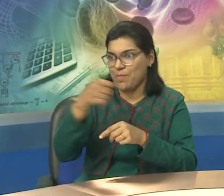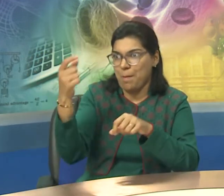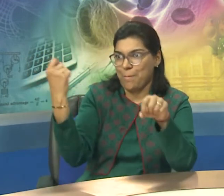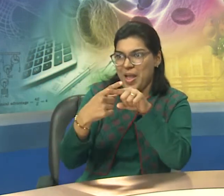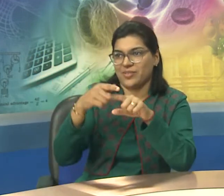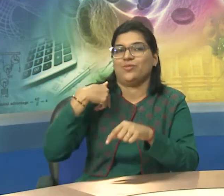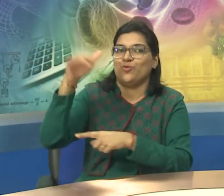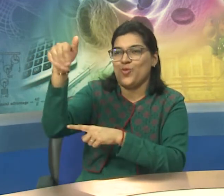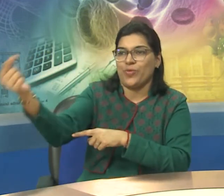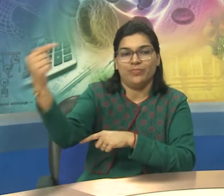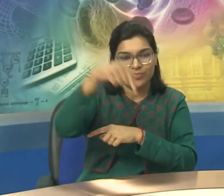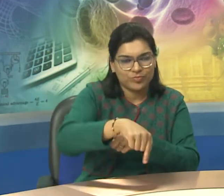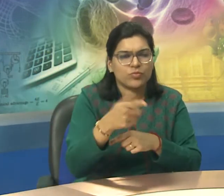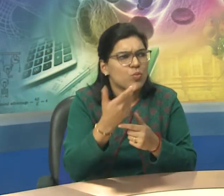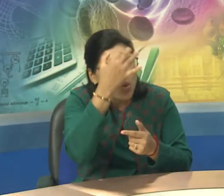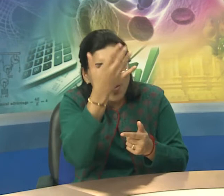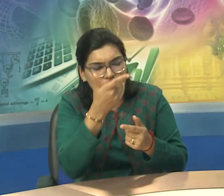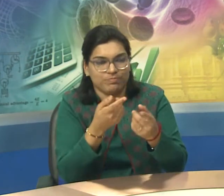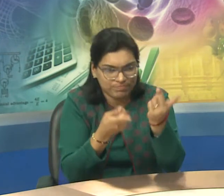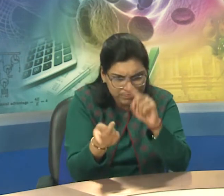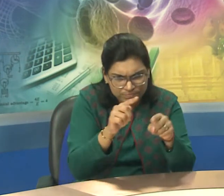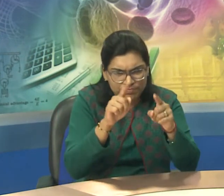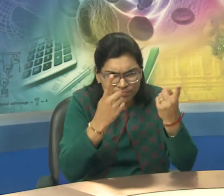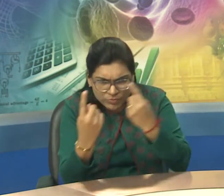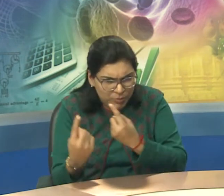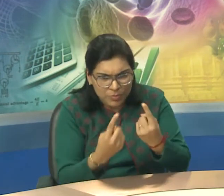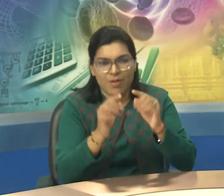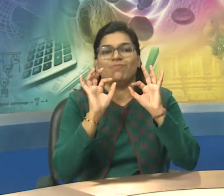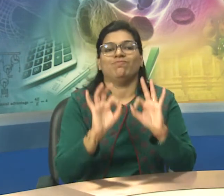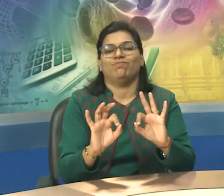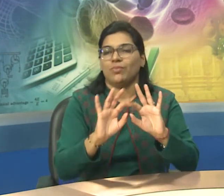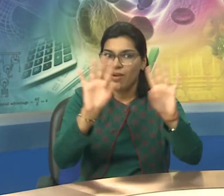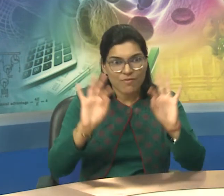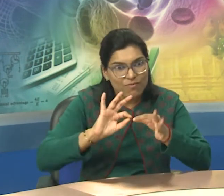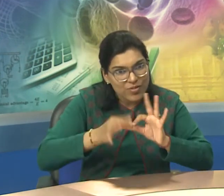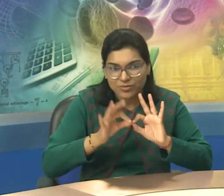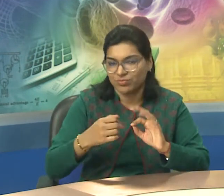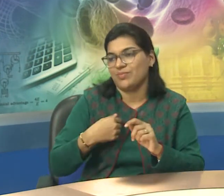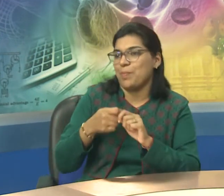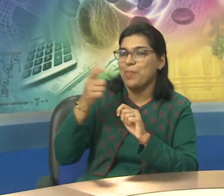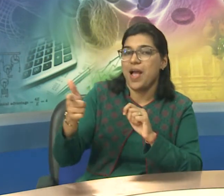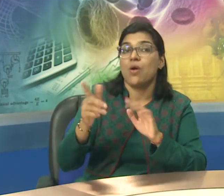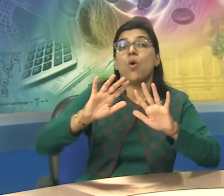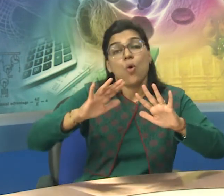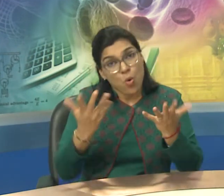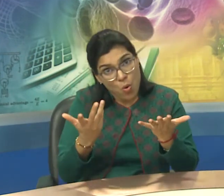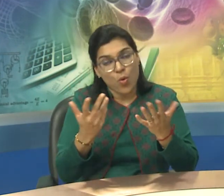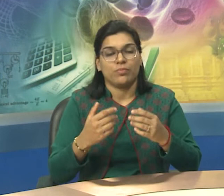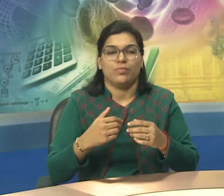It is very important for business for self-understanding what is the problem related to which they want